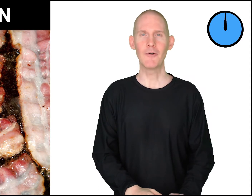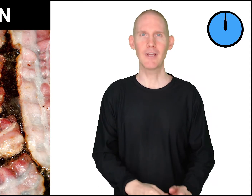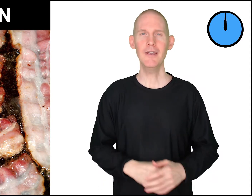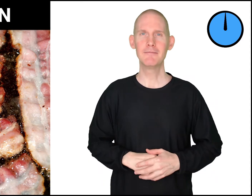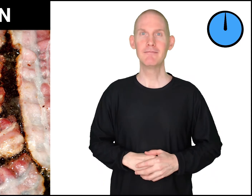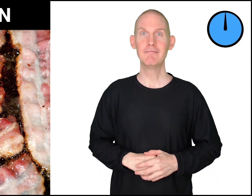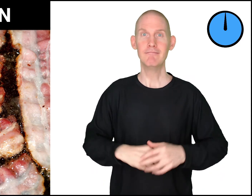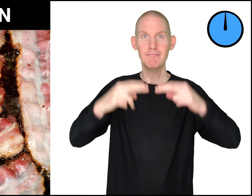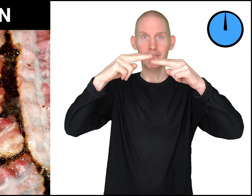Okay.